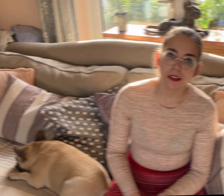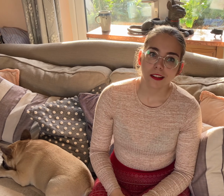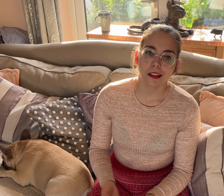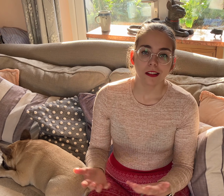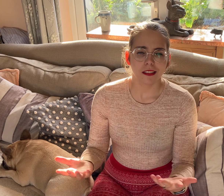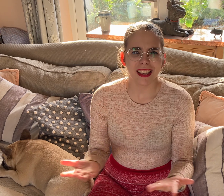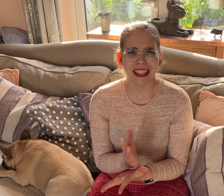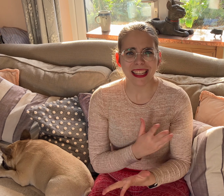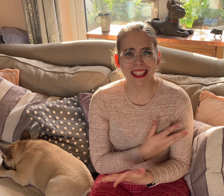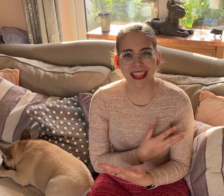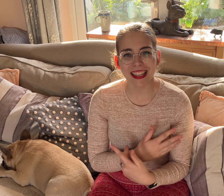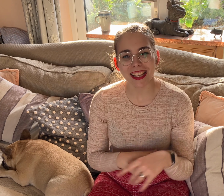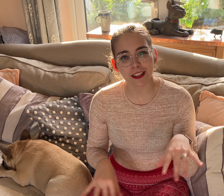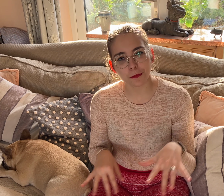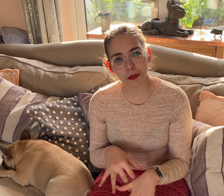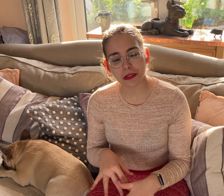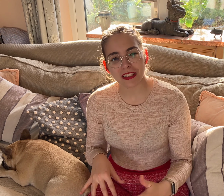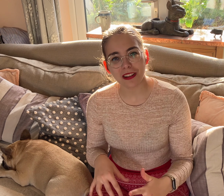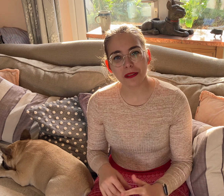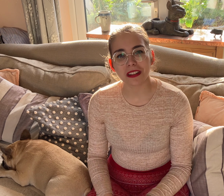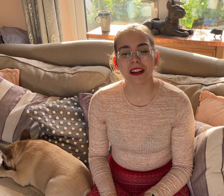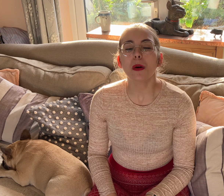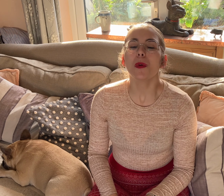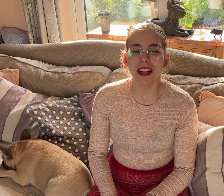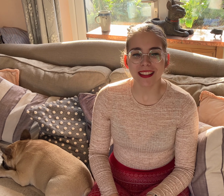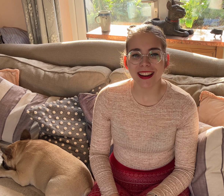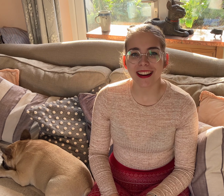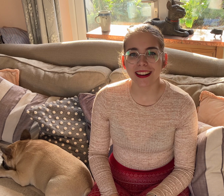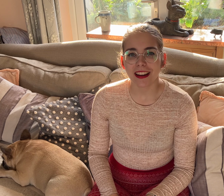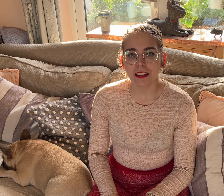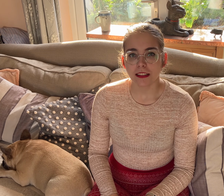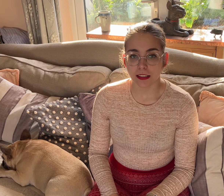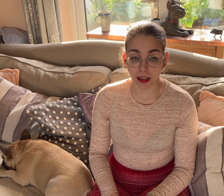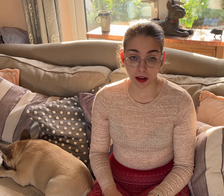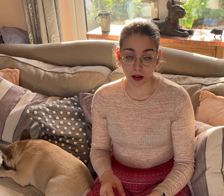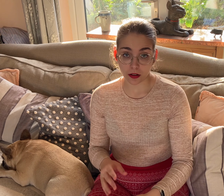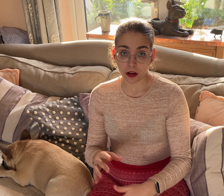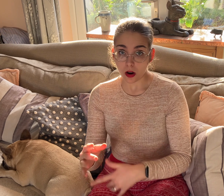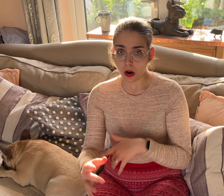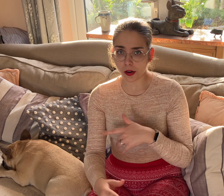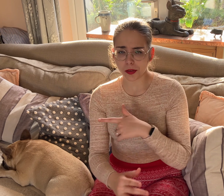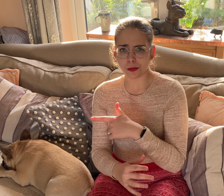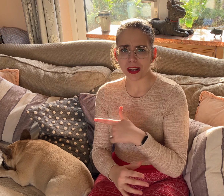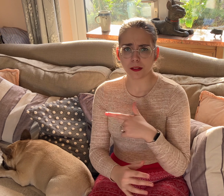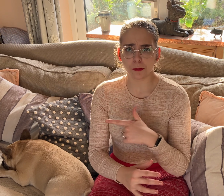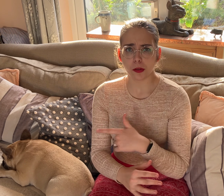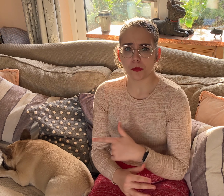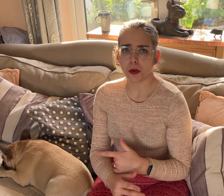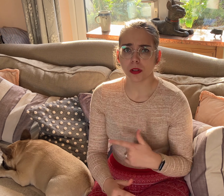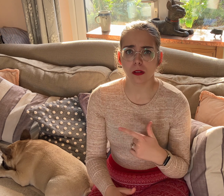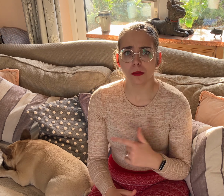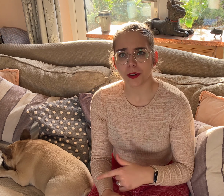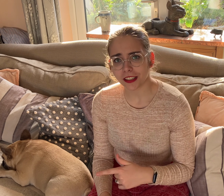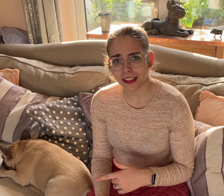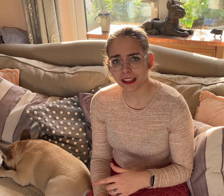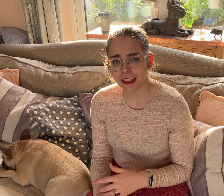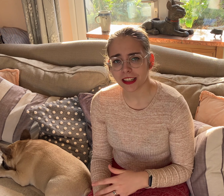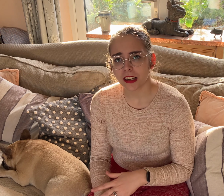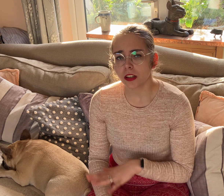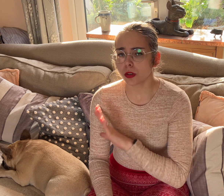And that's it. That's the full song. We're done. So, are you ready for the full song practice? Don't